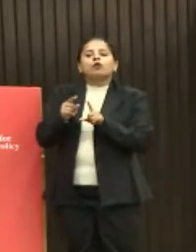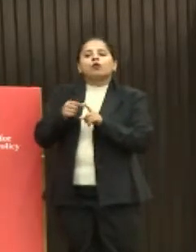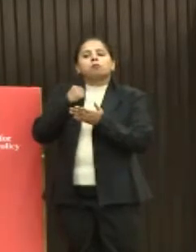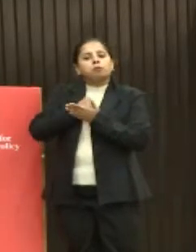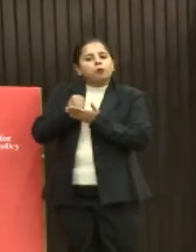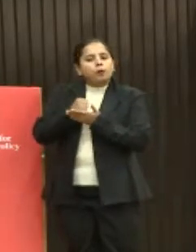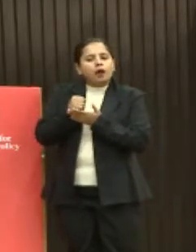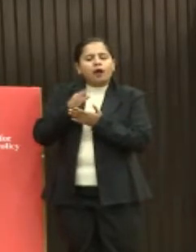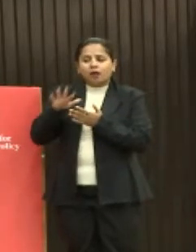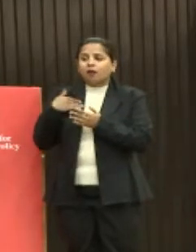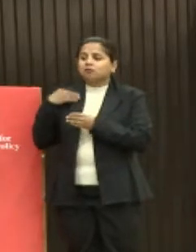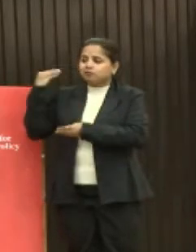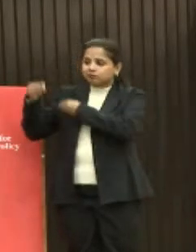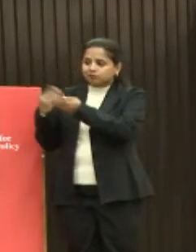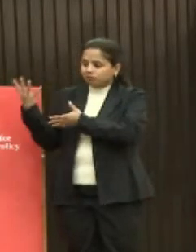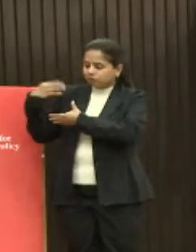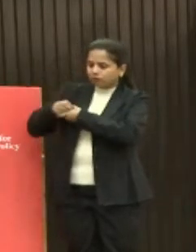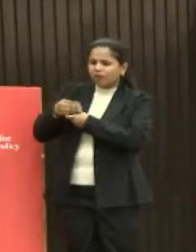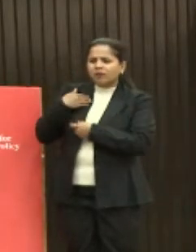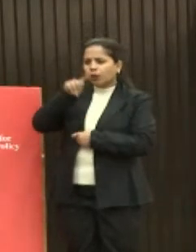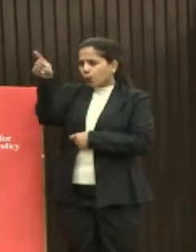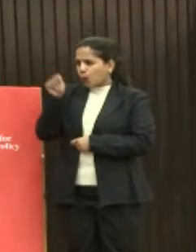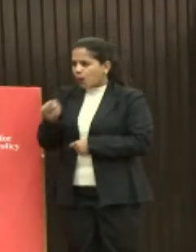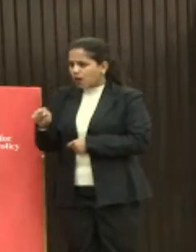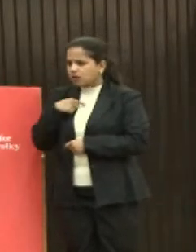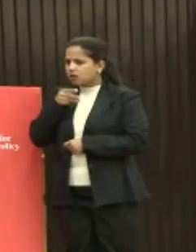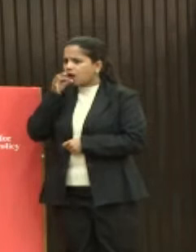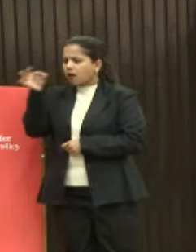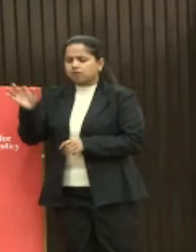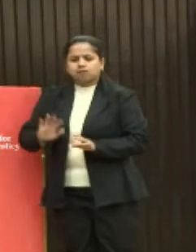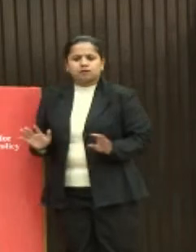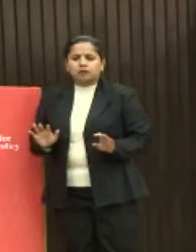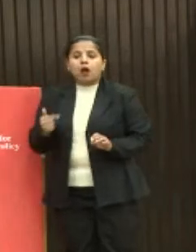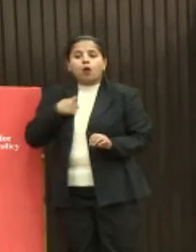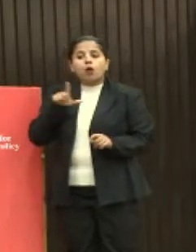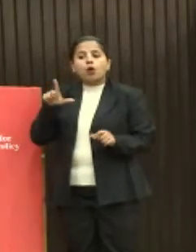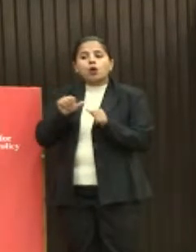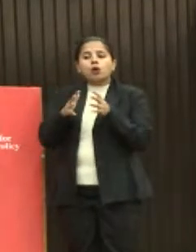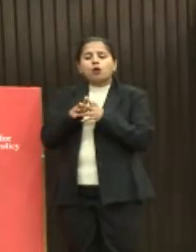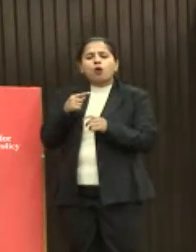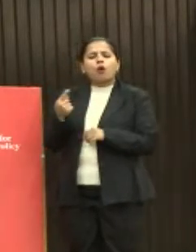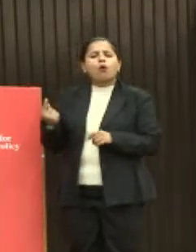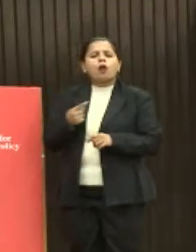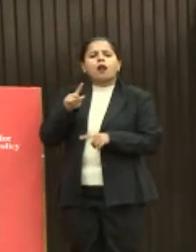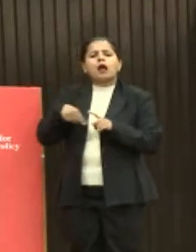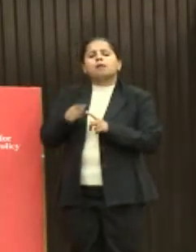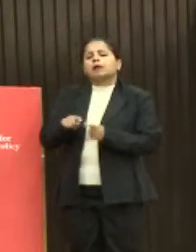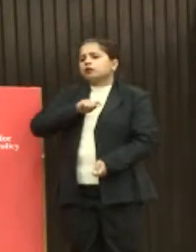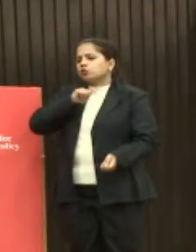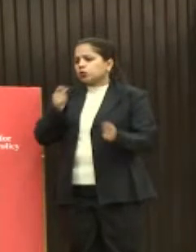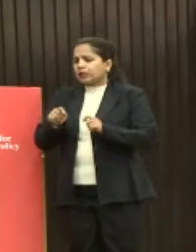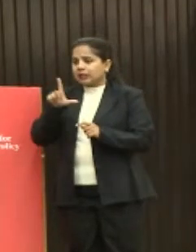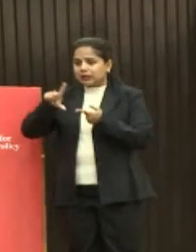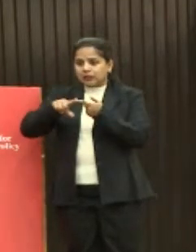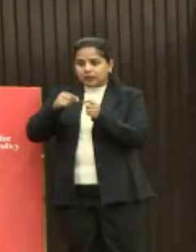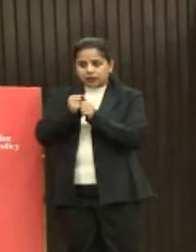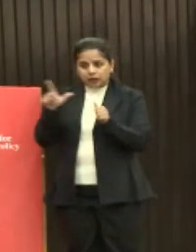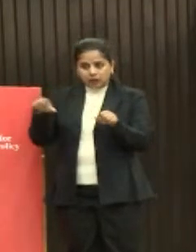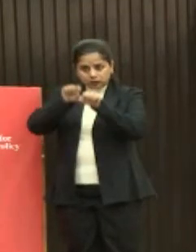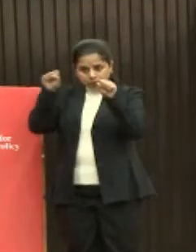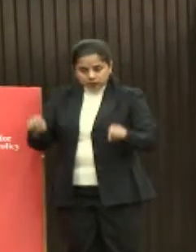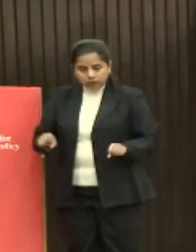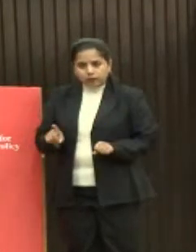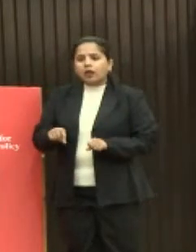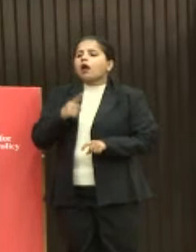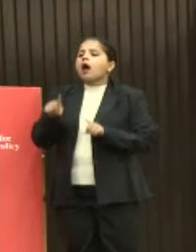we've inherited without questioning them. But decolonizing our laws is not just about changing the legal system. It is also